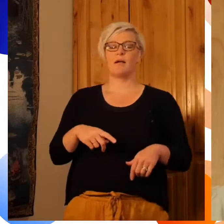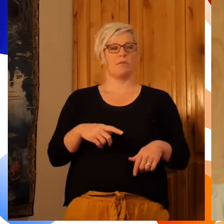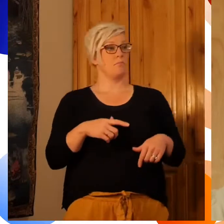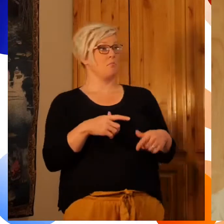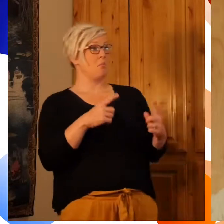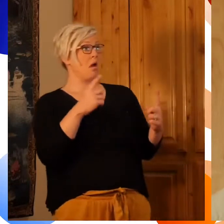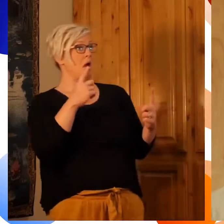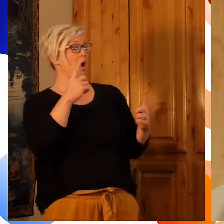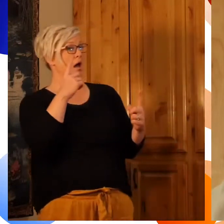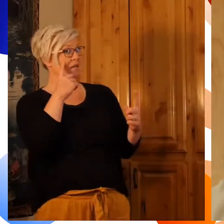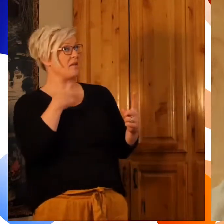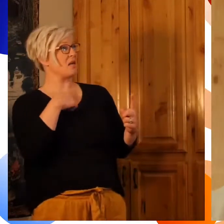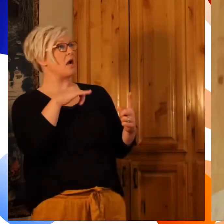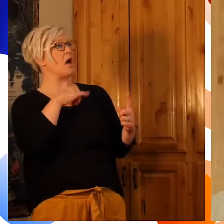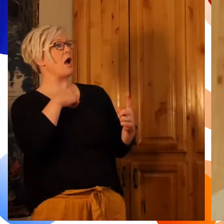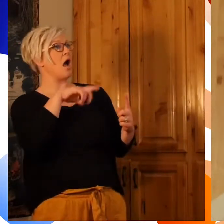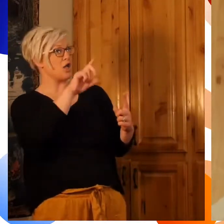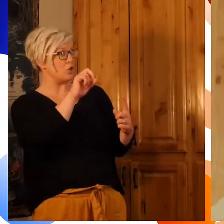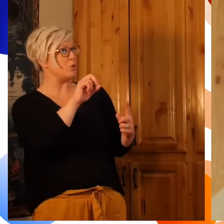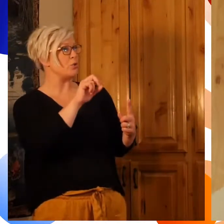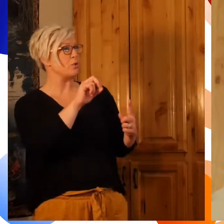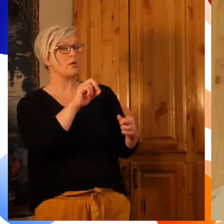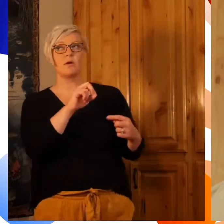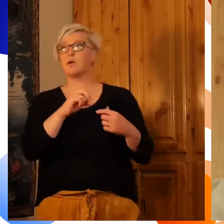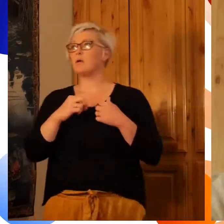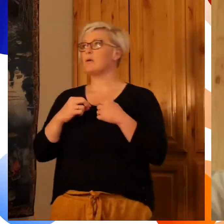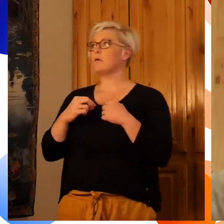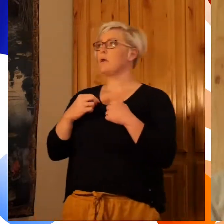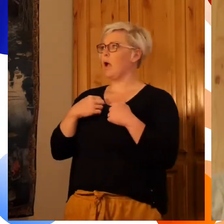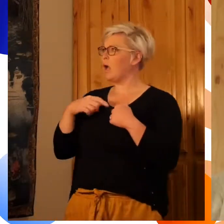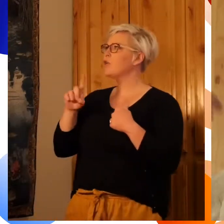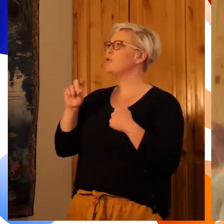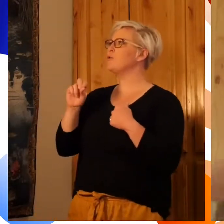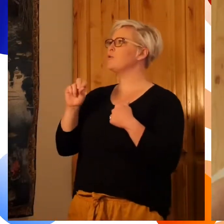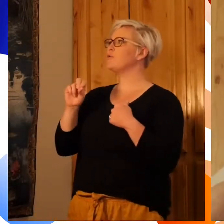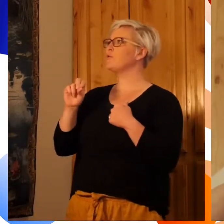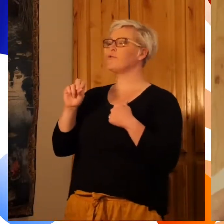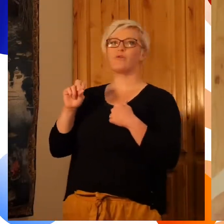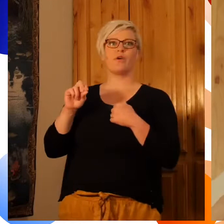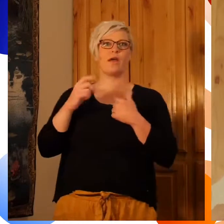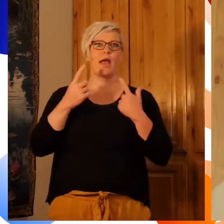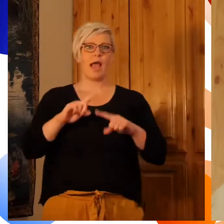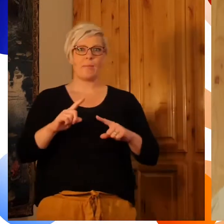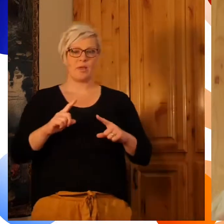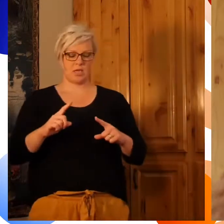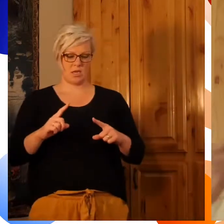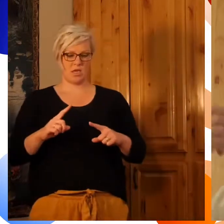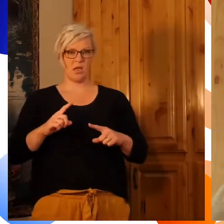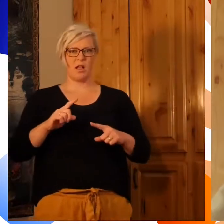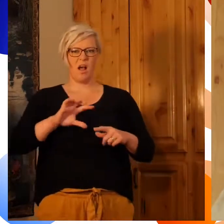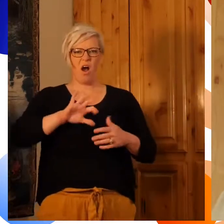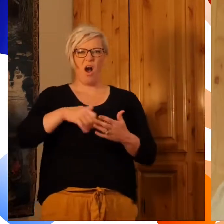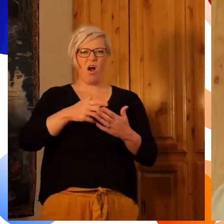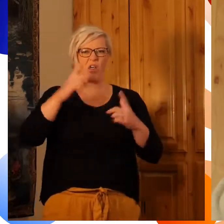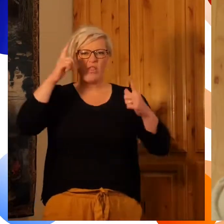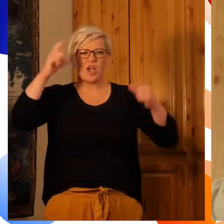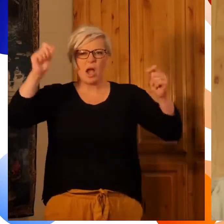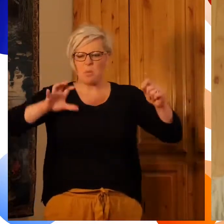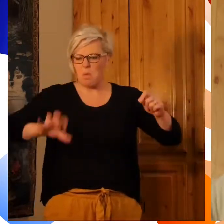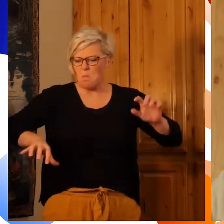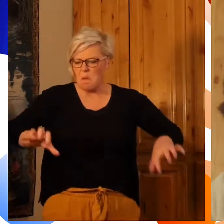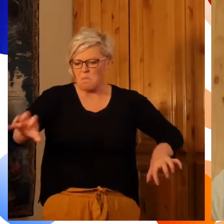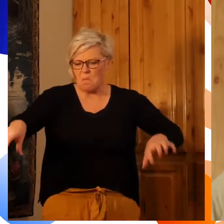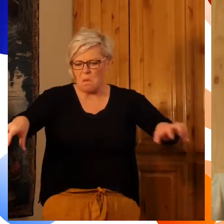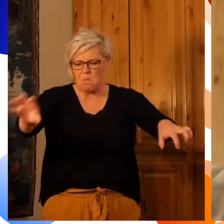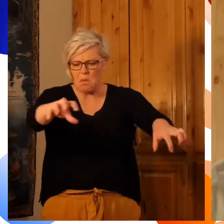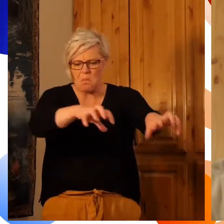And so the guests swept out all of the ashes of the goblins, and the priest came forward and married the couple, and they